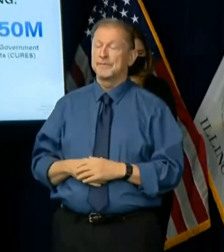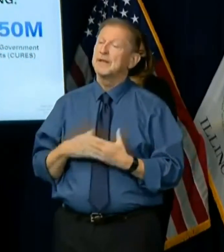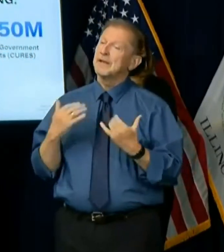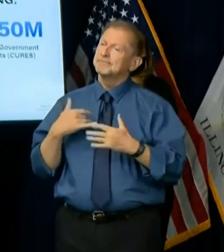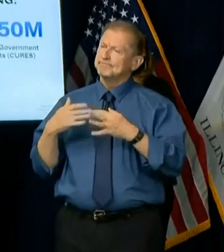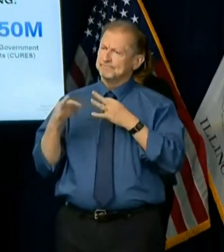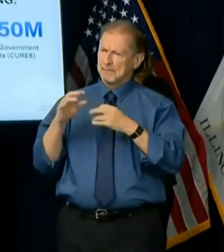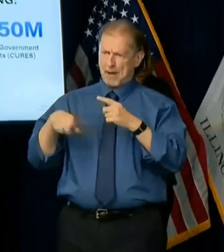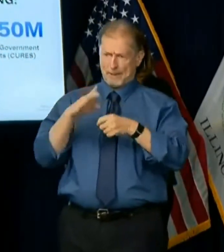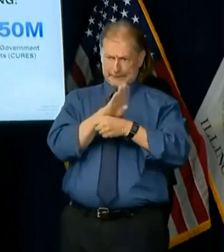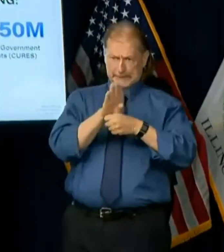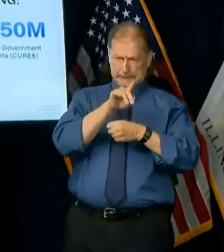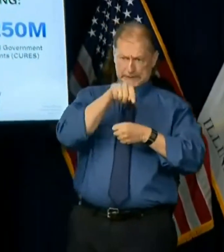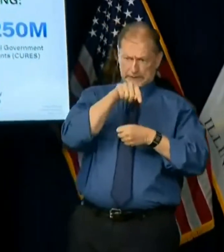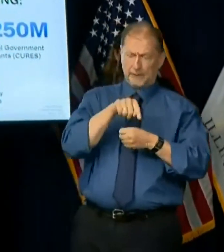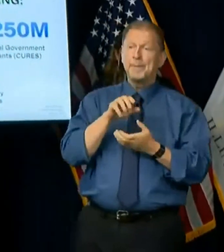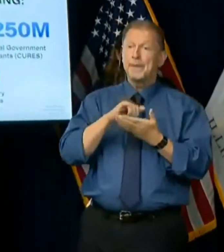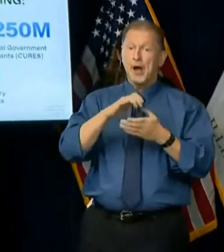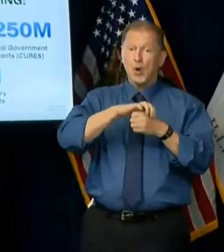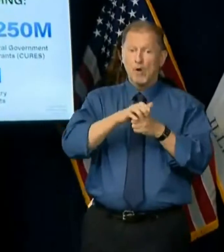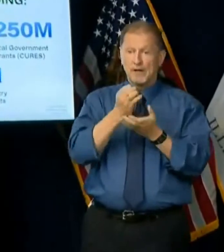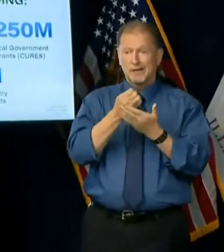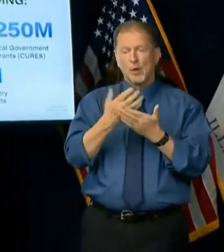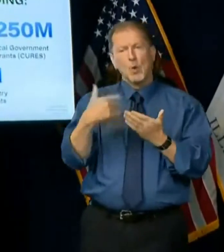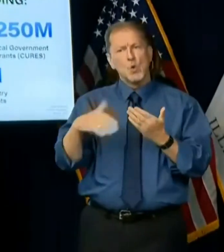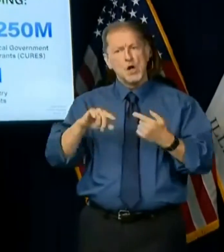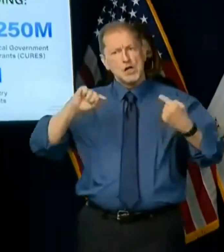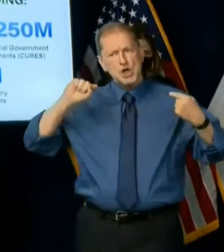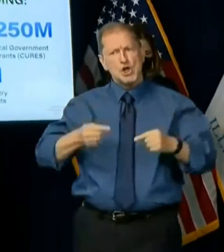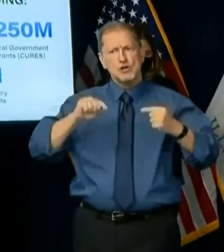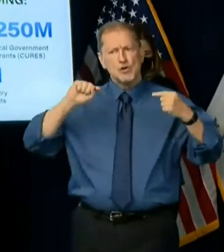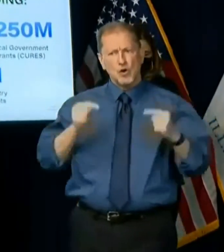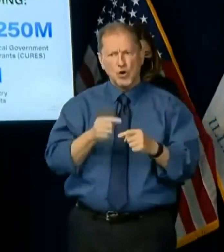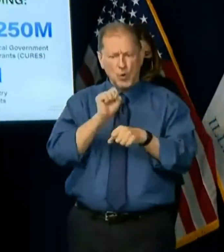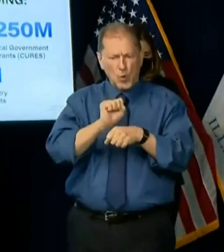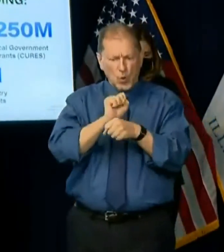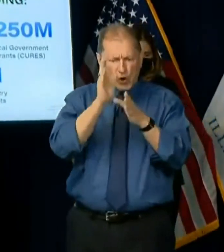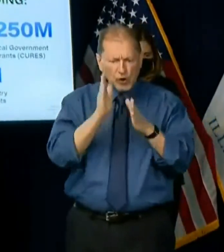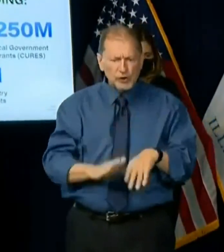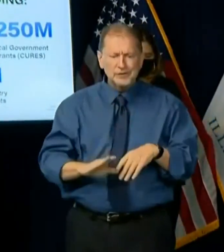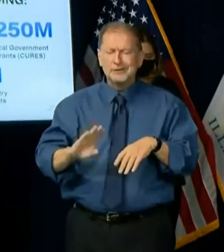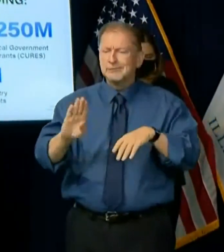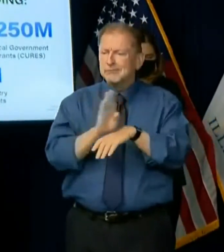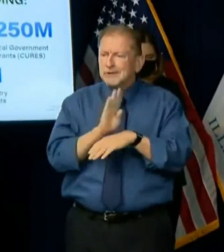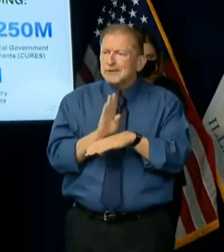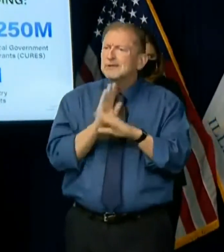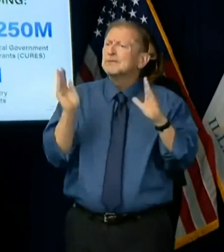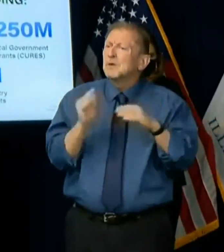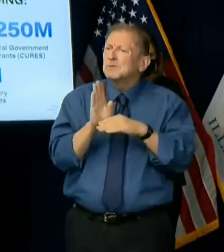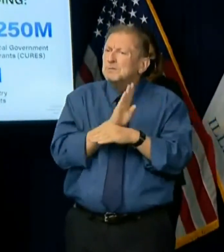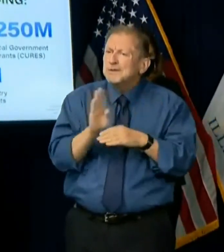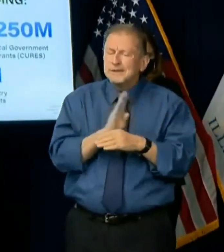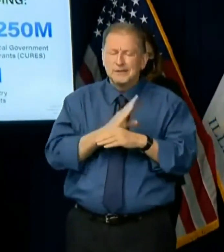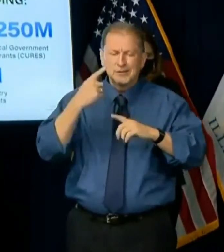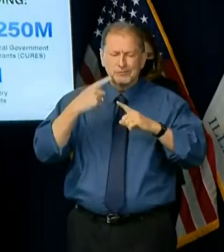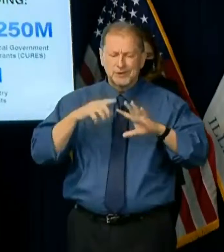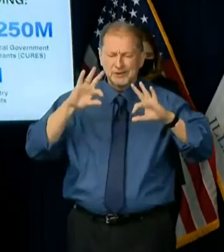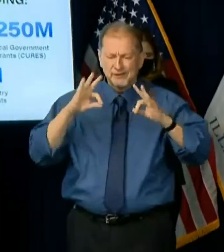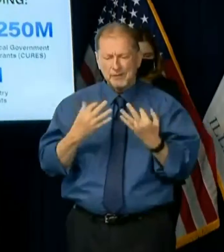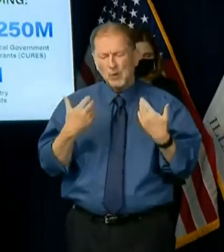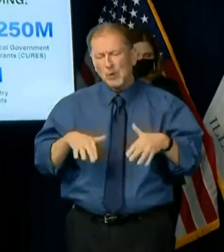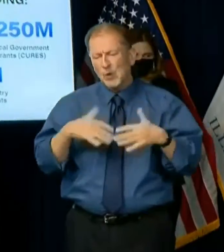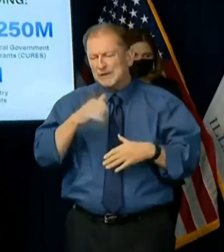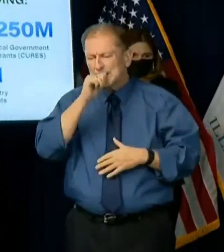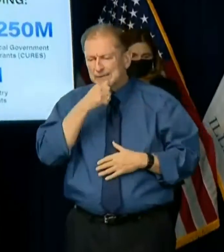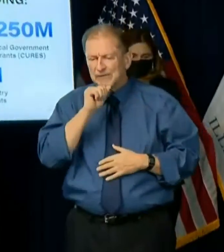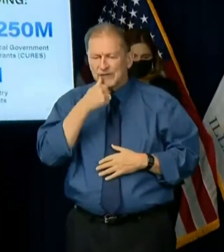businesses. The COVID-19 economy has been cruel to our workers and our entrepreneurs and their families in